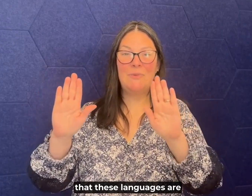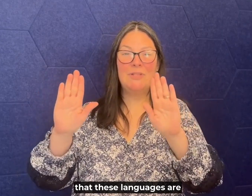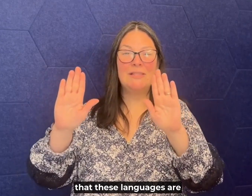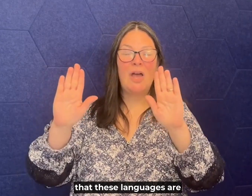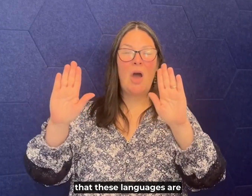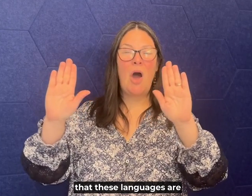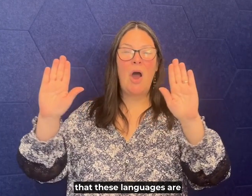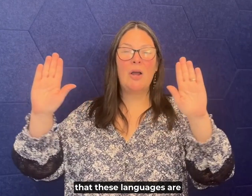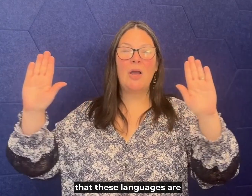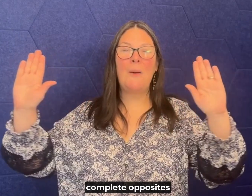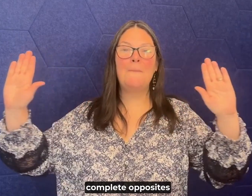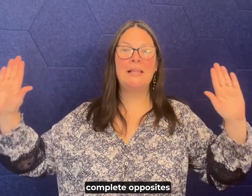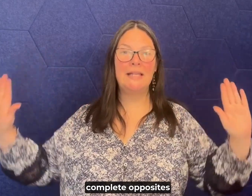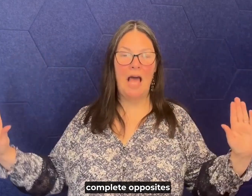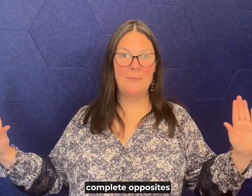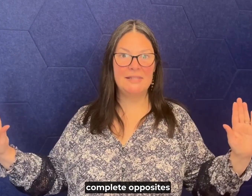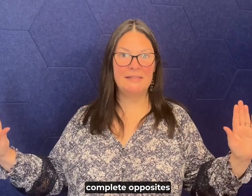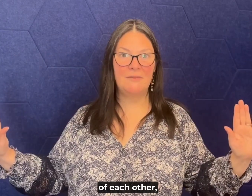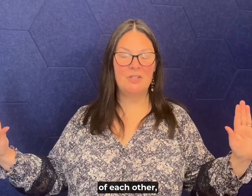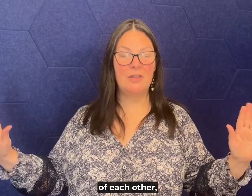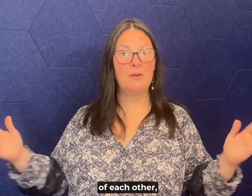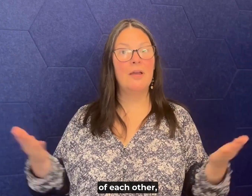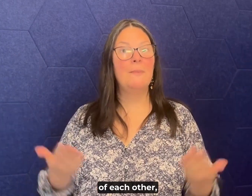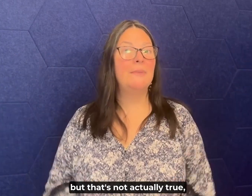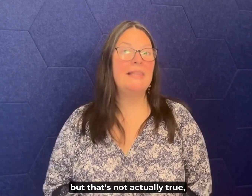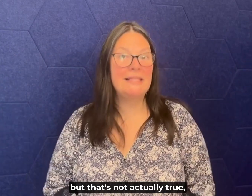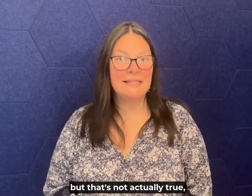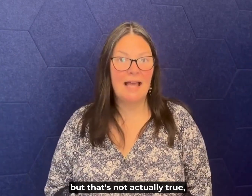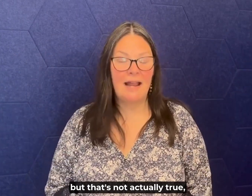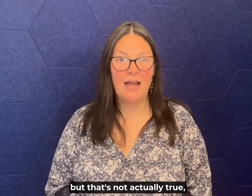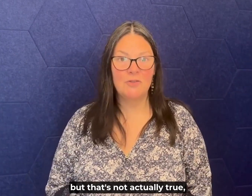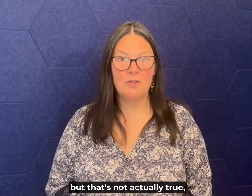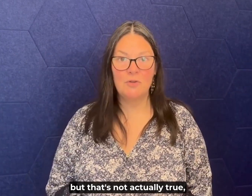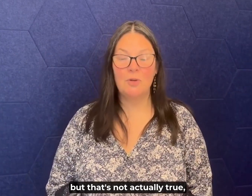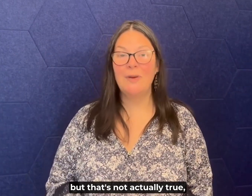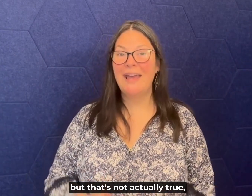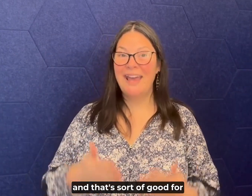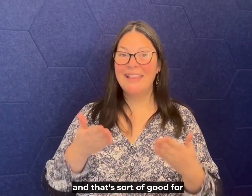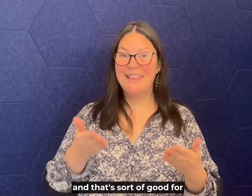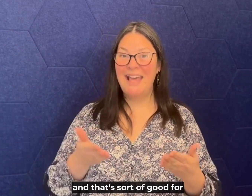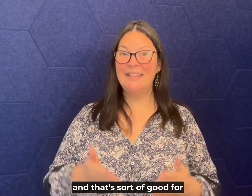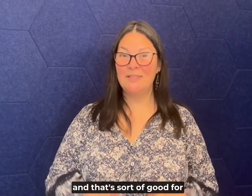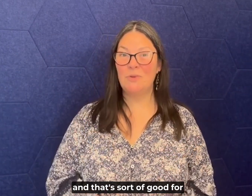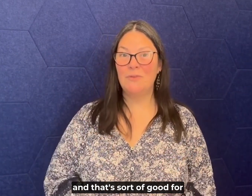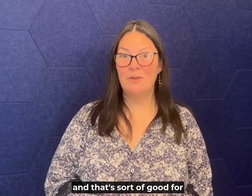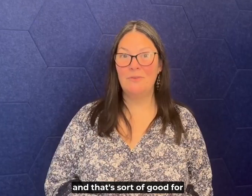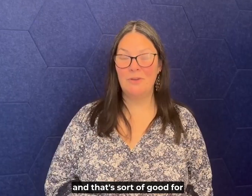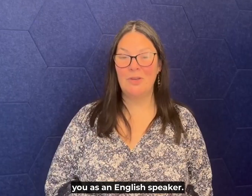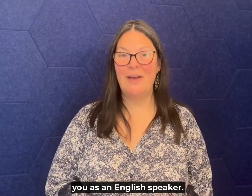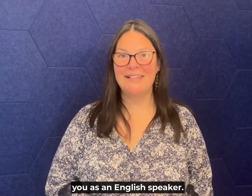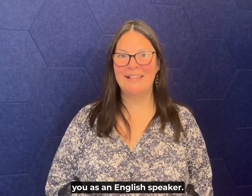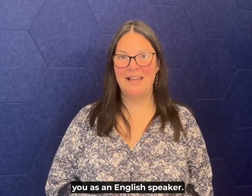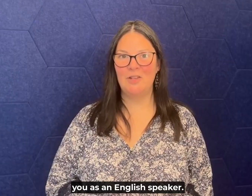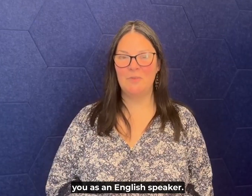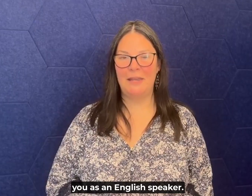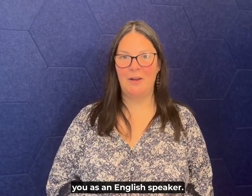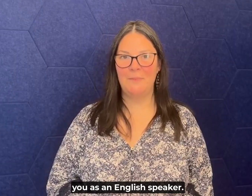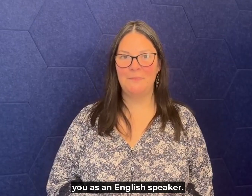languages are complete opposites of each other. But that's not actually true, and that's sort of good for you as an English speaker.